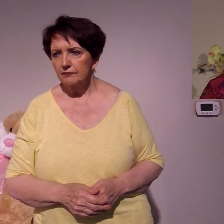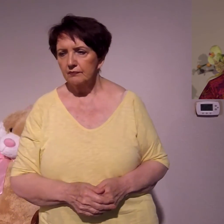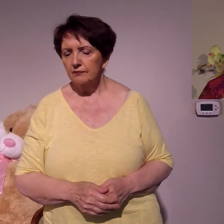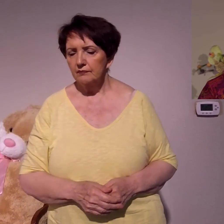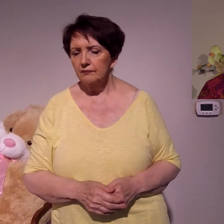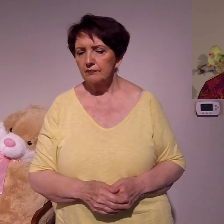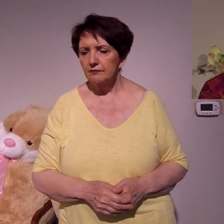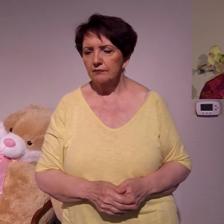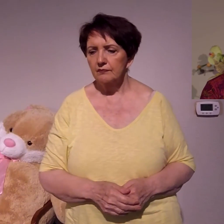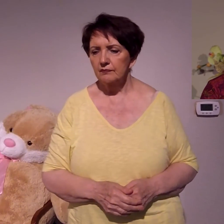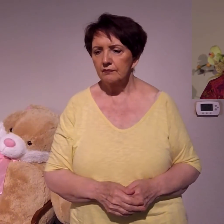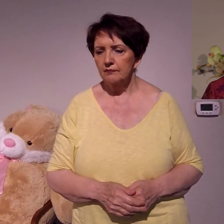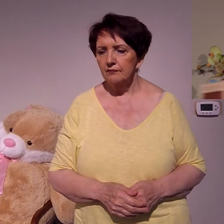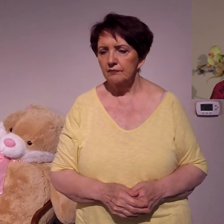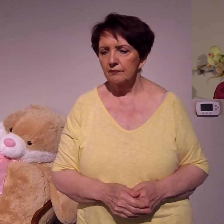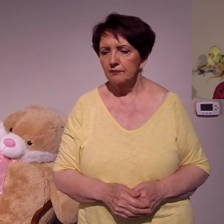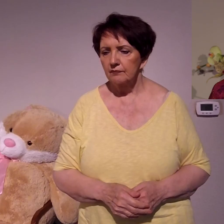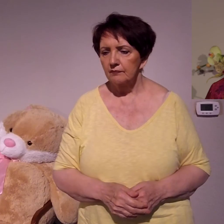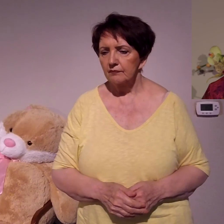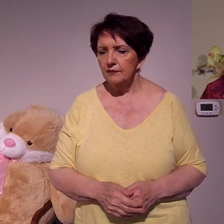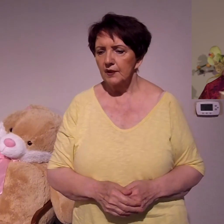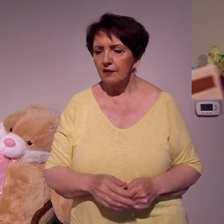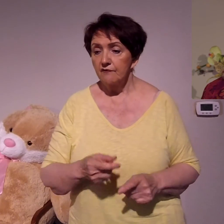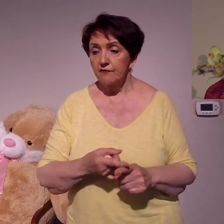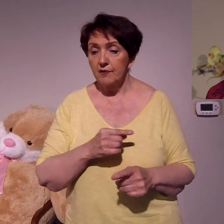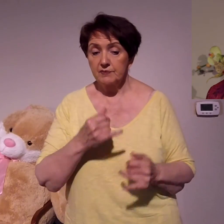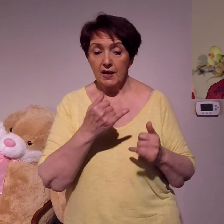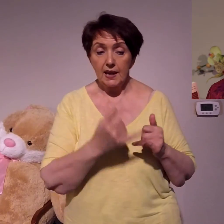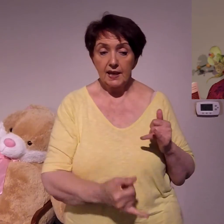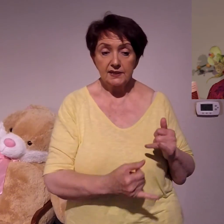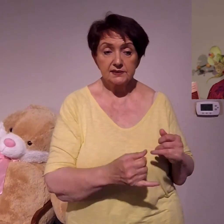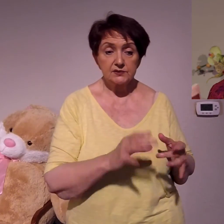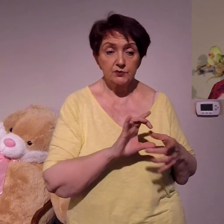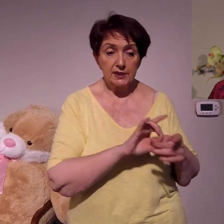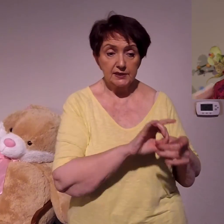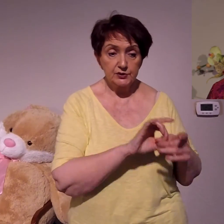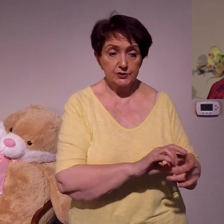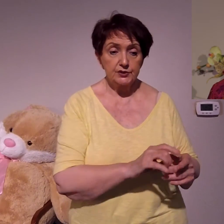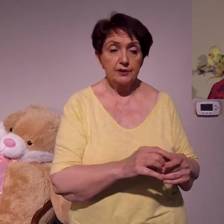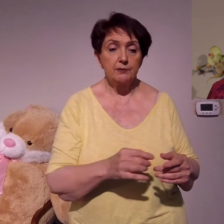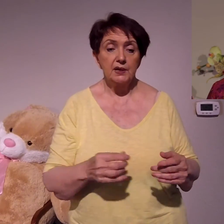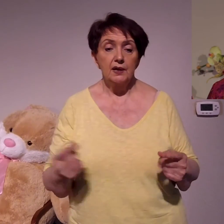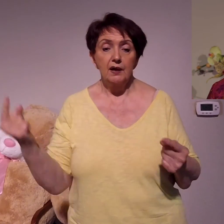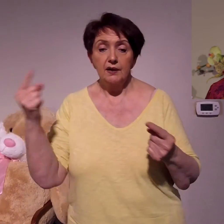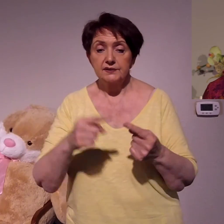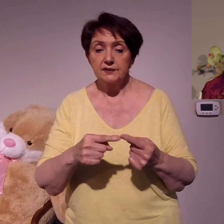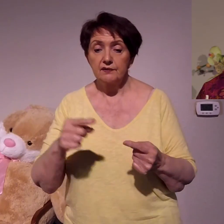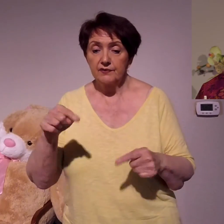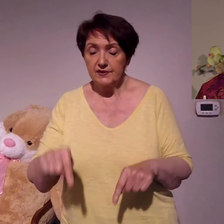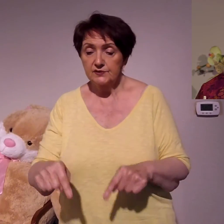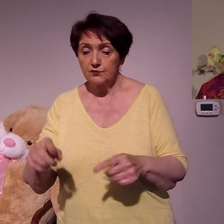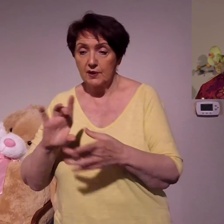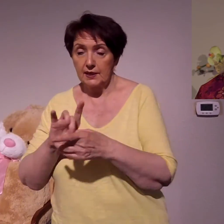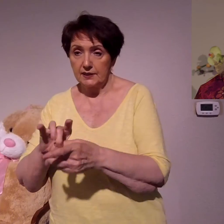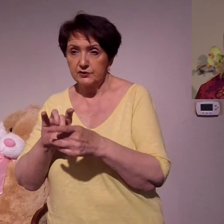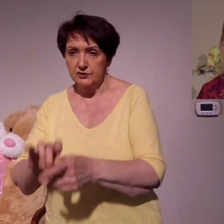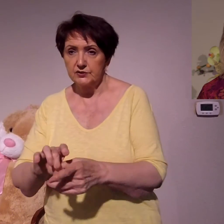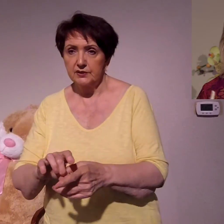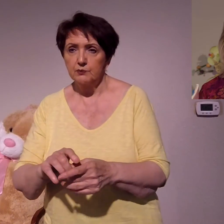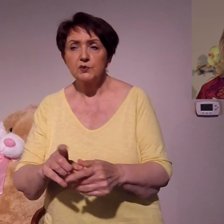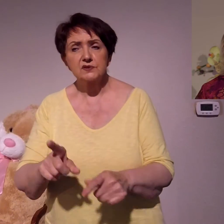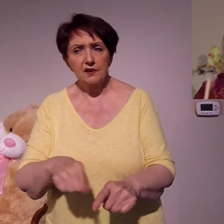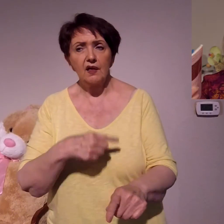so really, I had grown to the place where I really was loving my own company, loving my